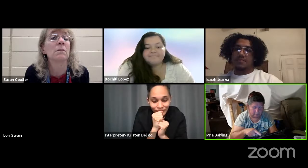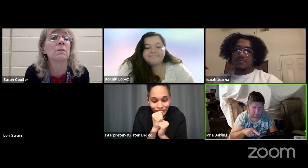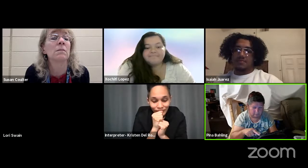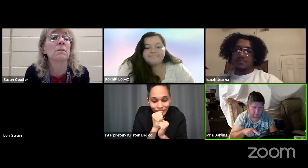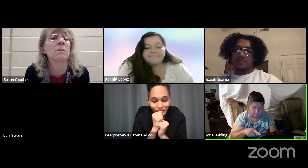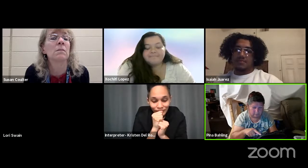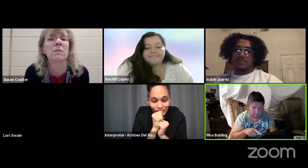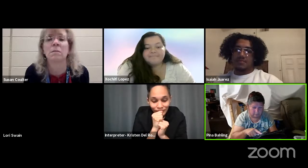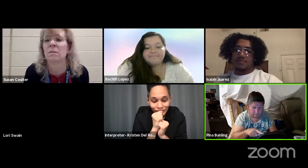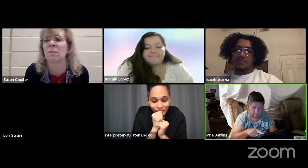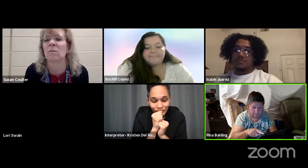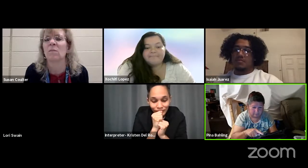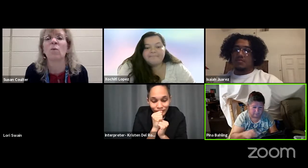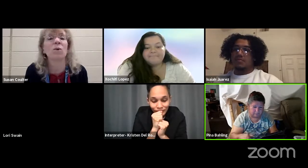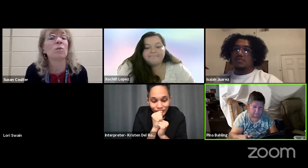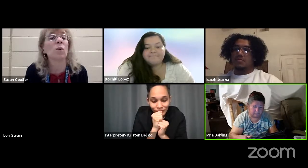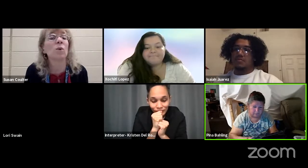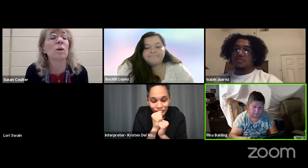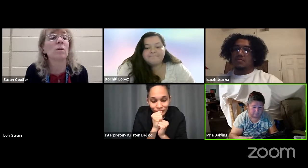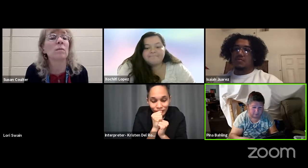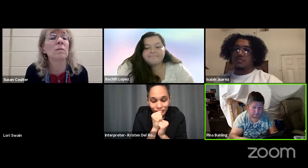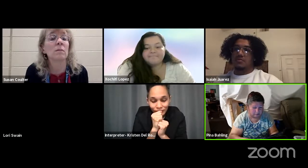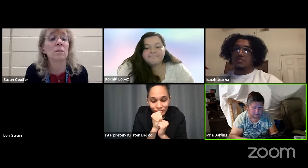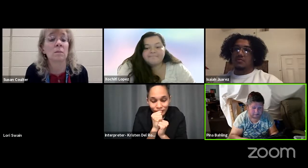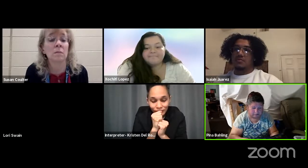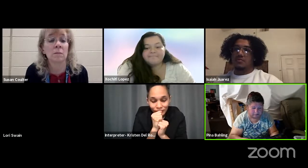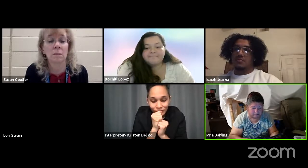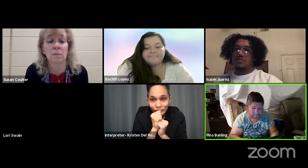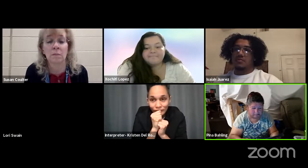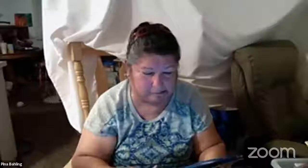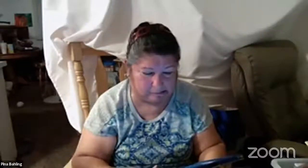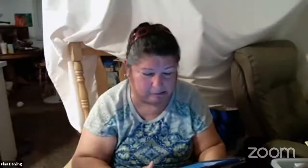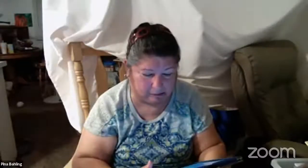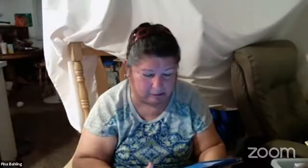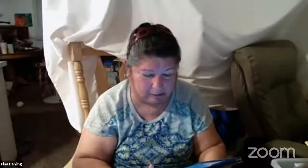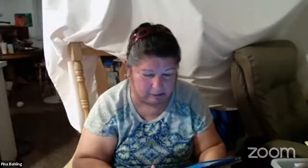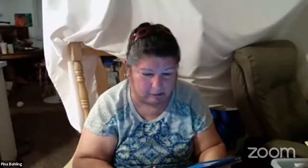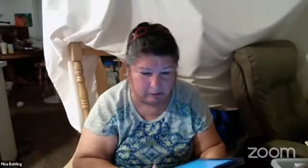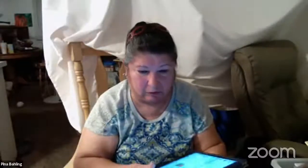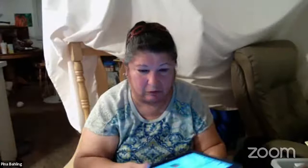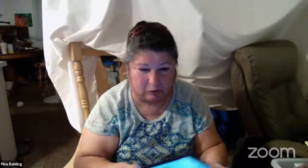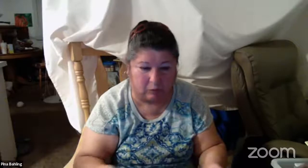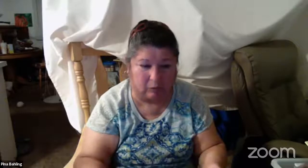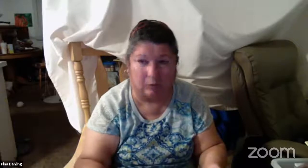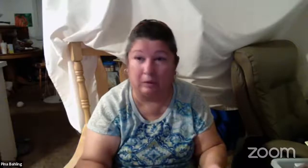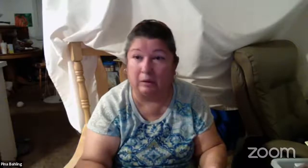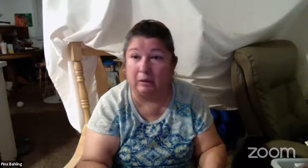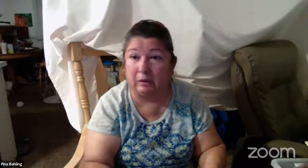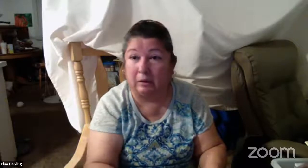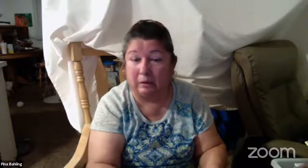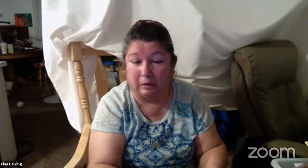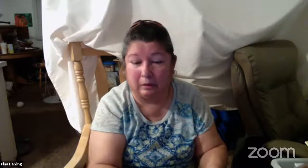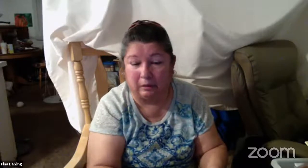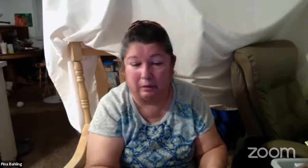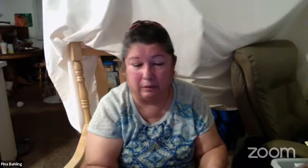haven't unpacked yet, and even when I do, I still don't have a record player. Well, lucky for you, we have a whole bunch of refurbished ones. And